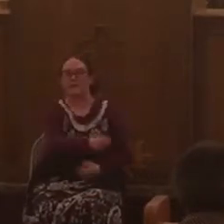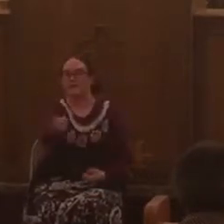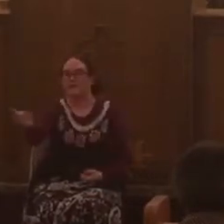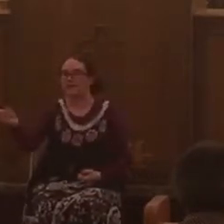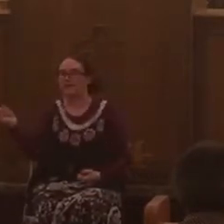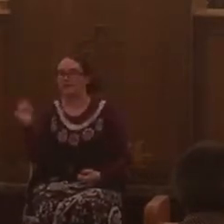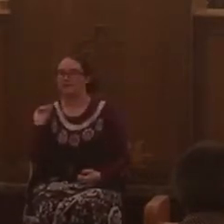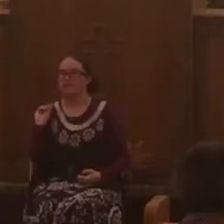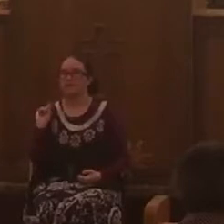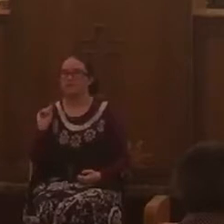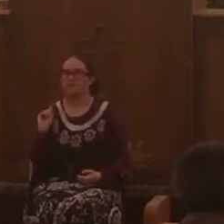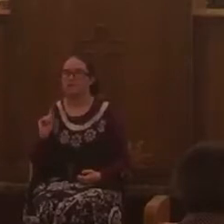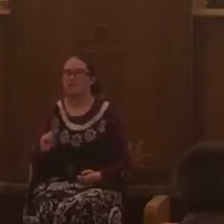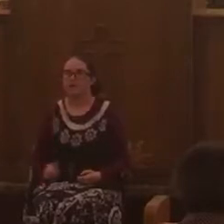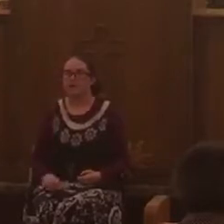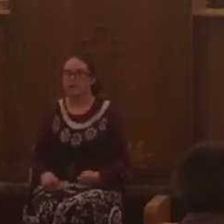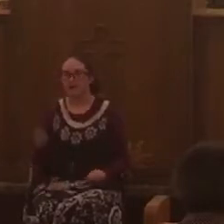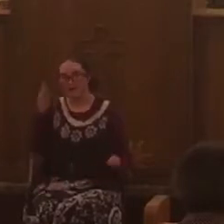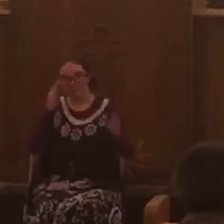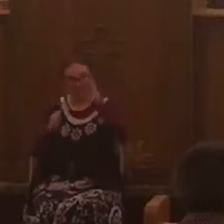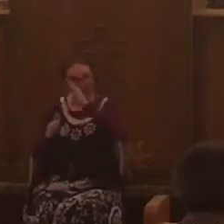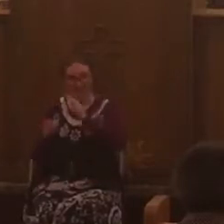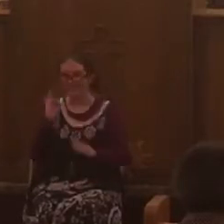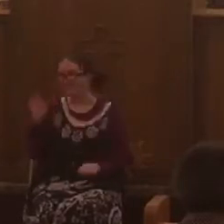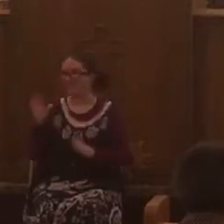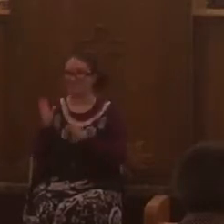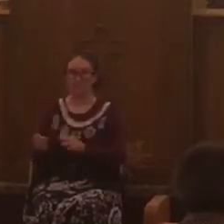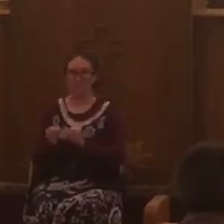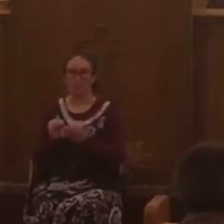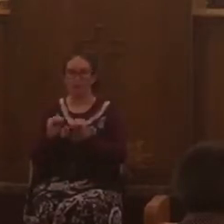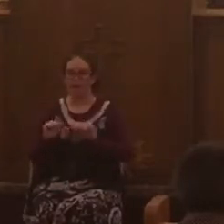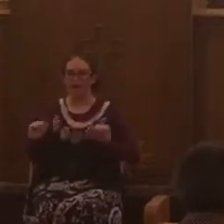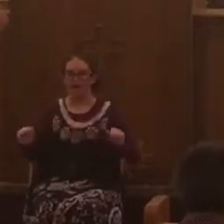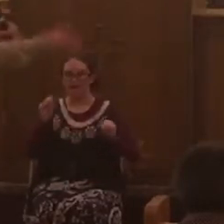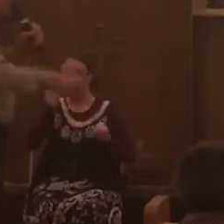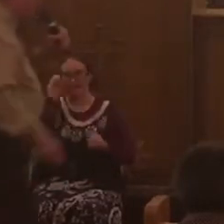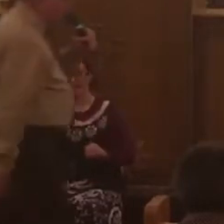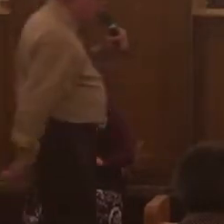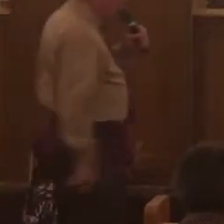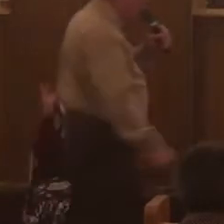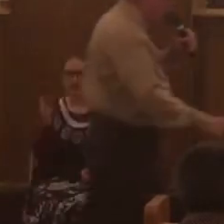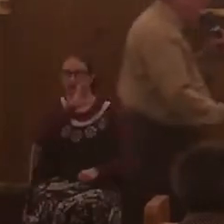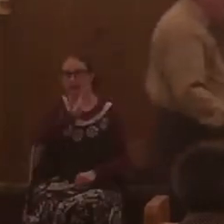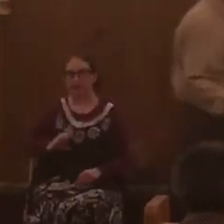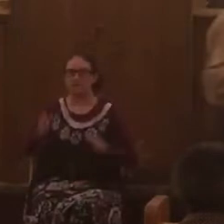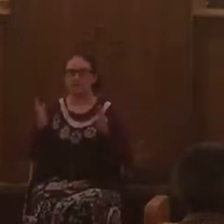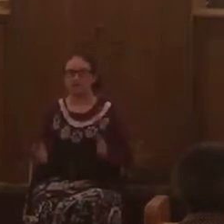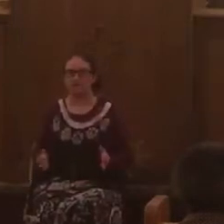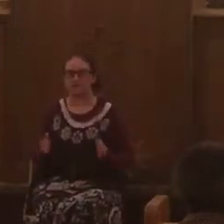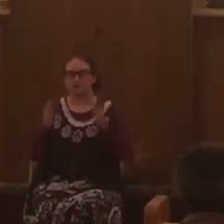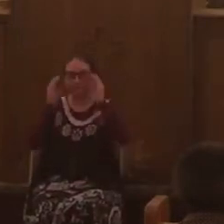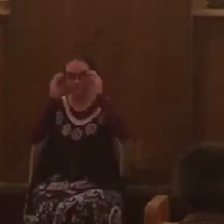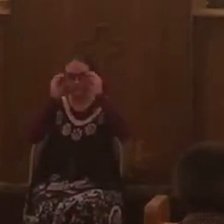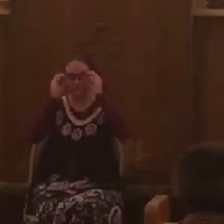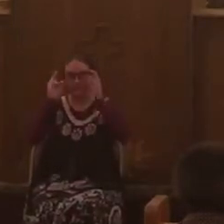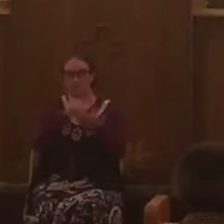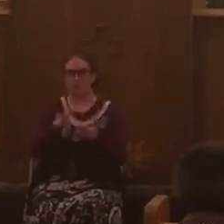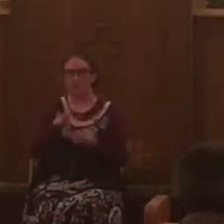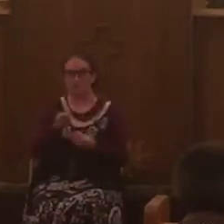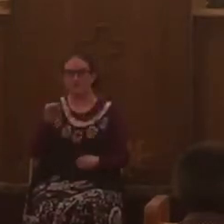Oh, Lord. Boy, y'all sitting down. Y'all being quiet with me tonight. That's okay. You know what? I'm going to preach this in because I understand that with